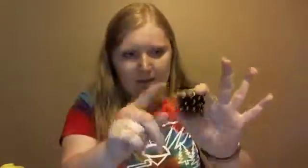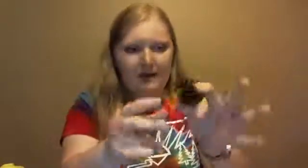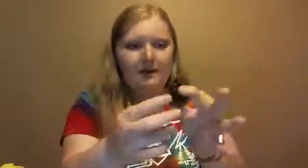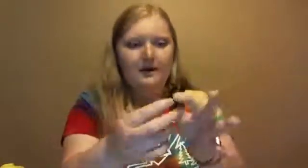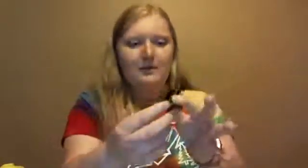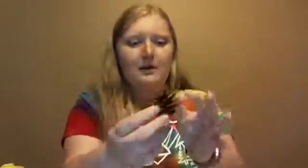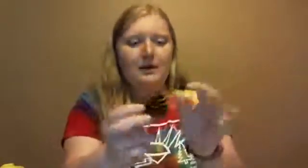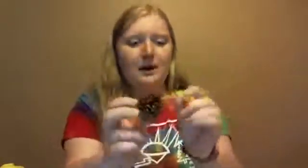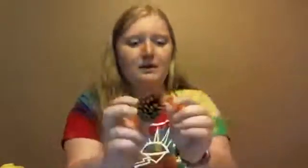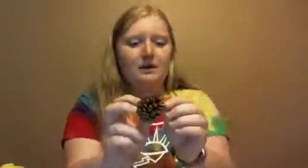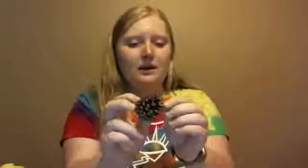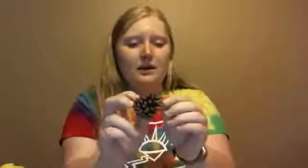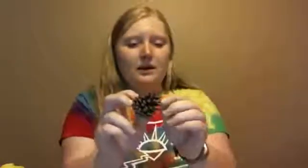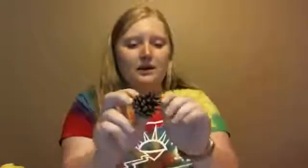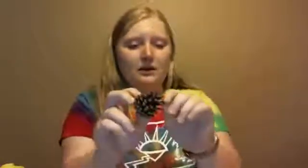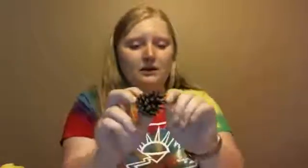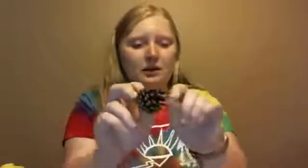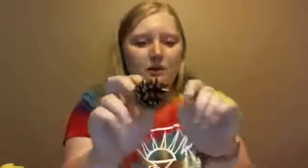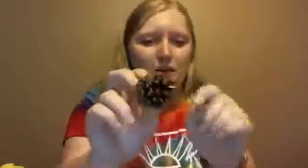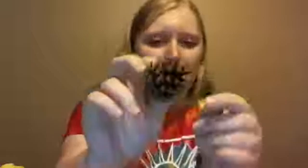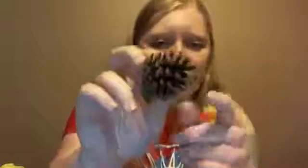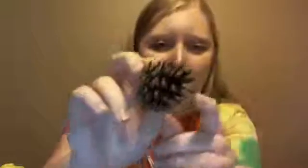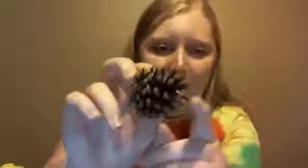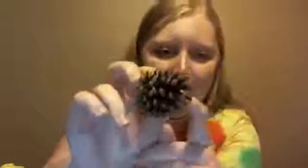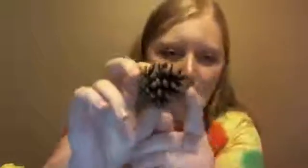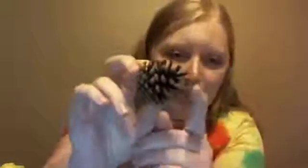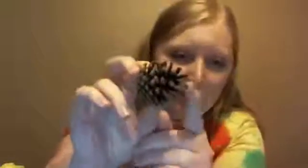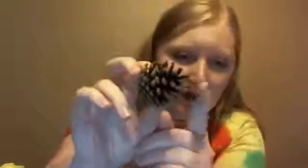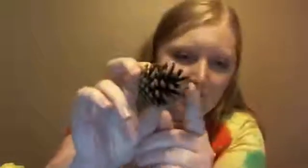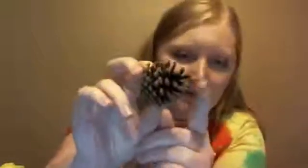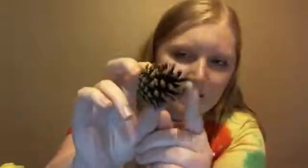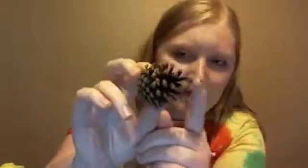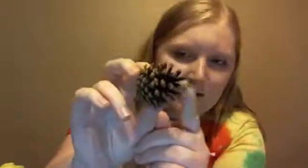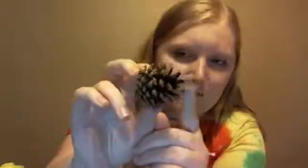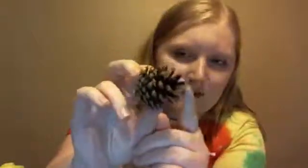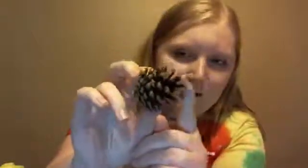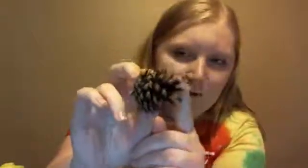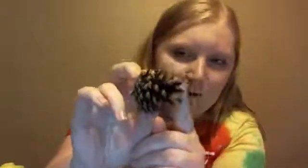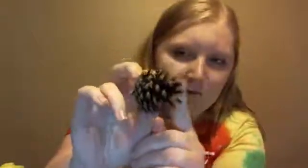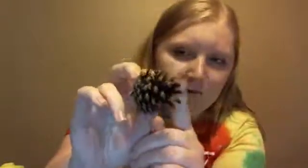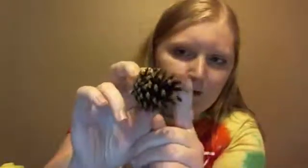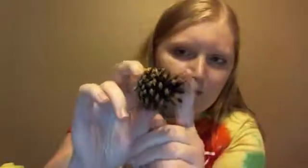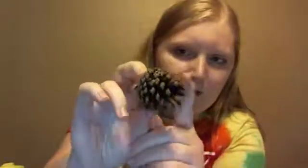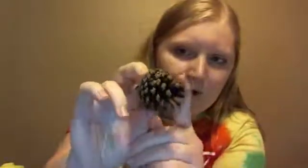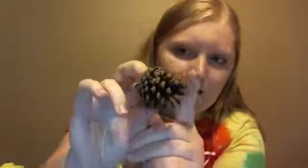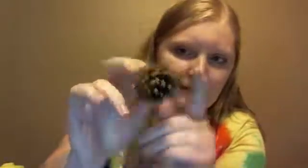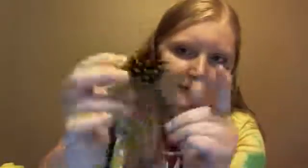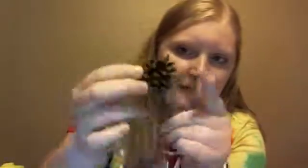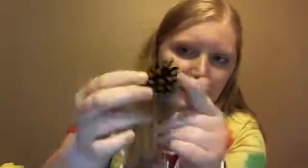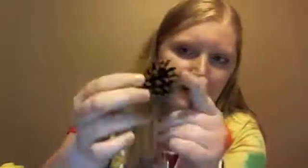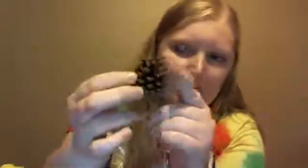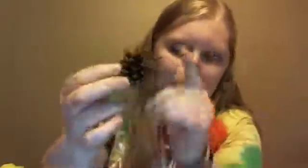spikes on them, but they're not too rough because they have soft edges, but they feel very sticky,